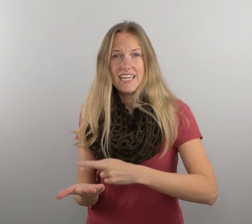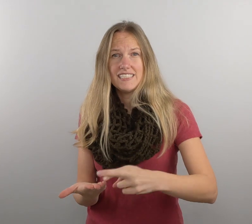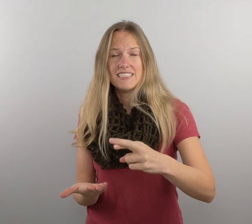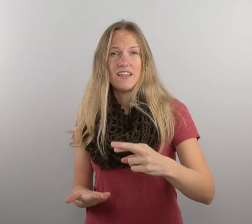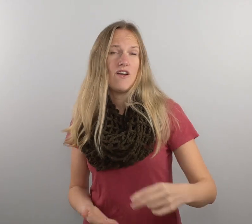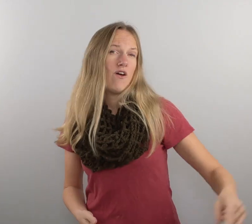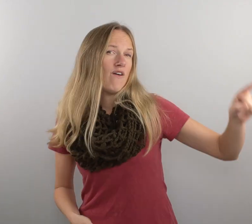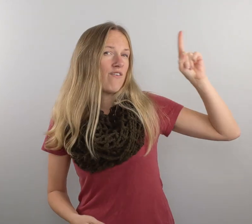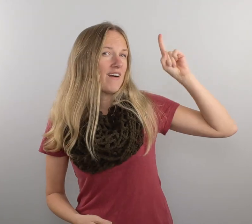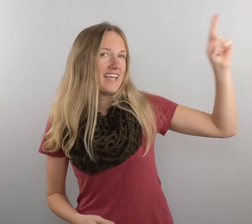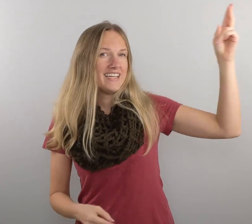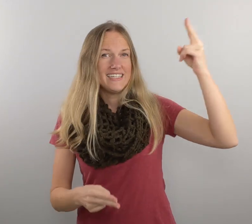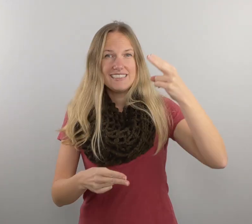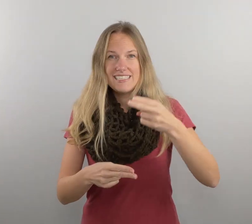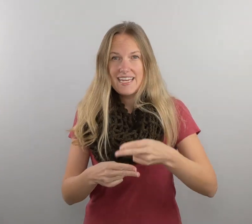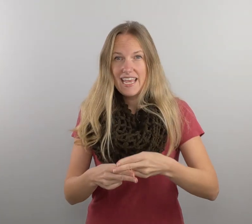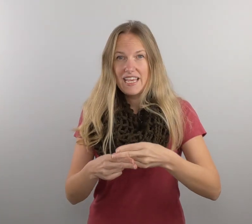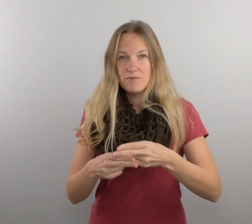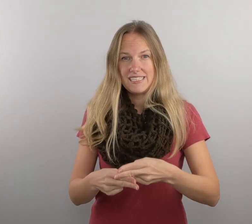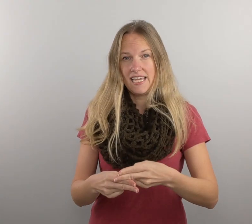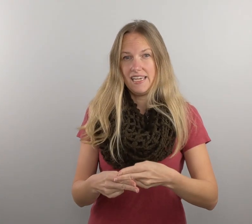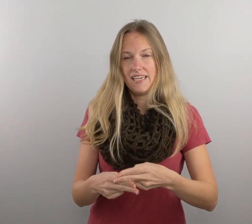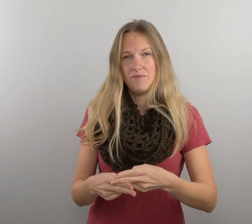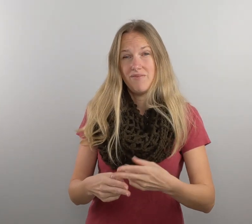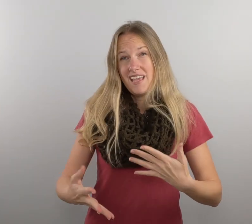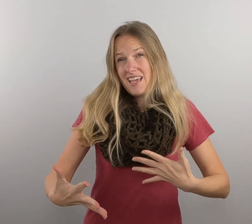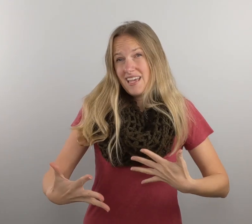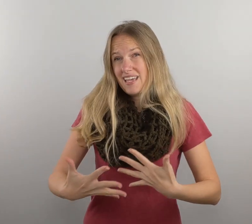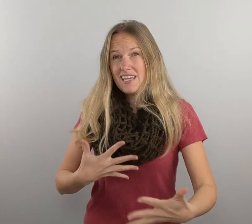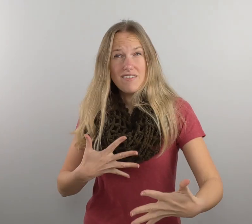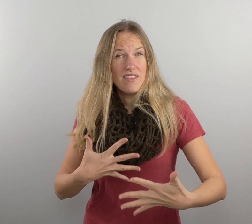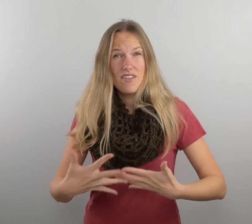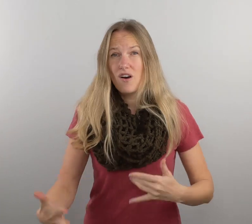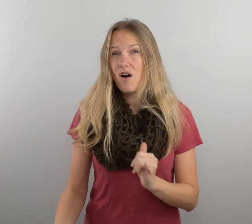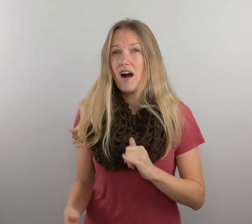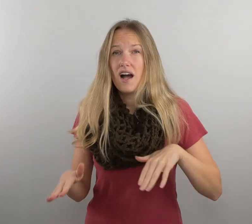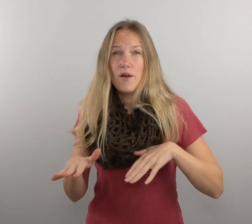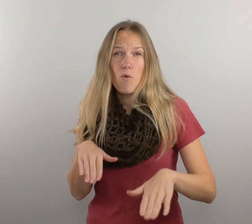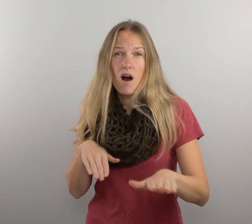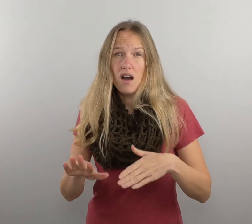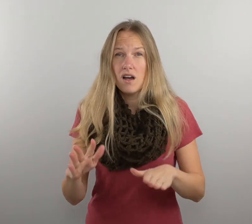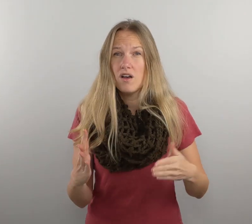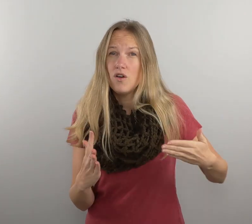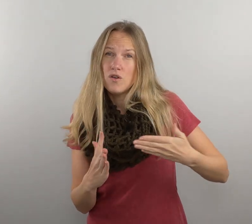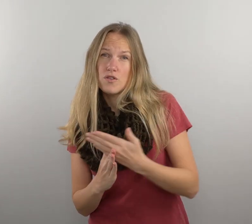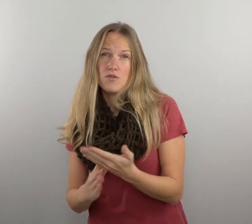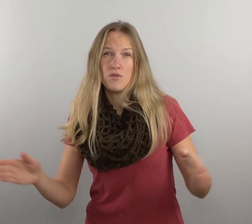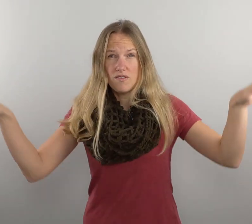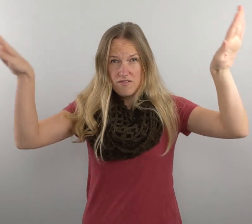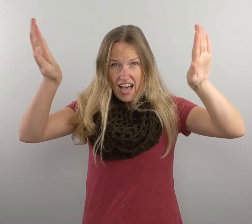righteousness for His name's sake. Even though I walk through the